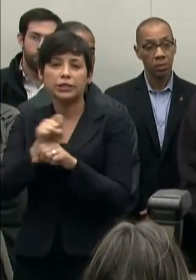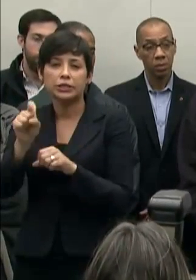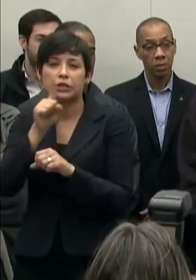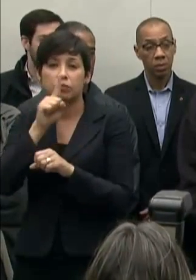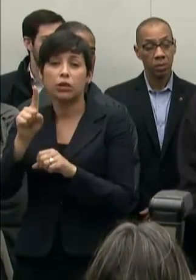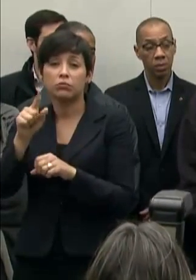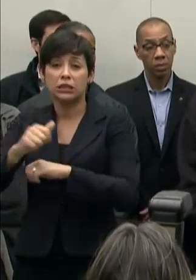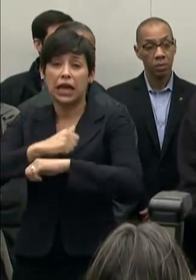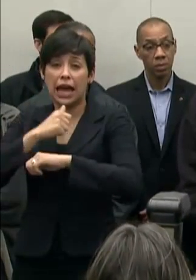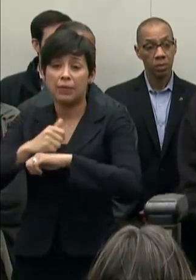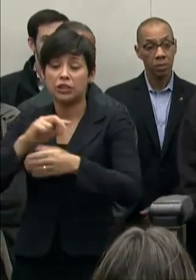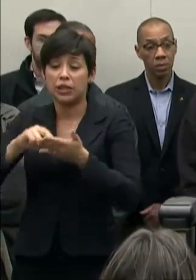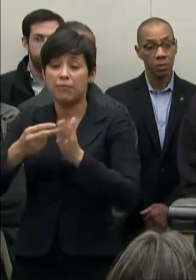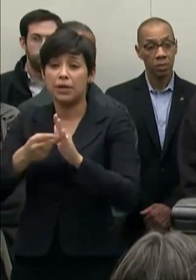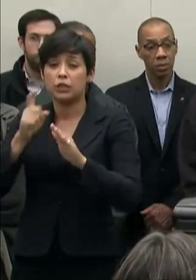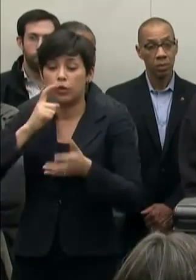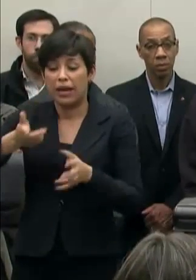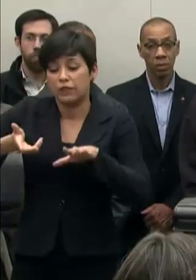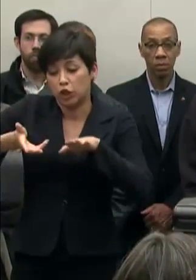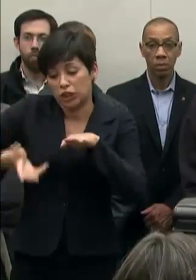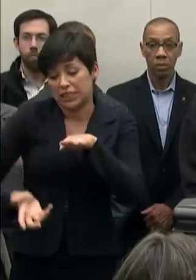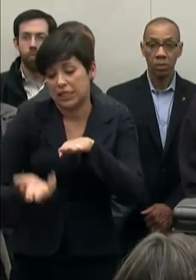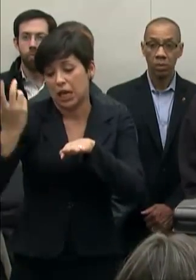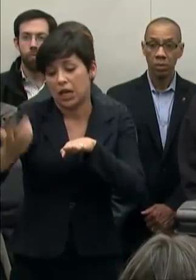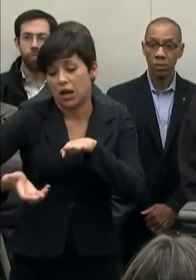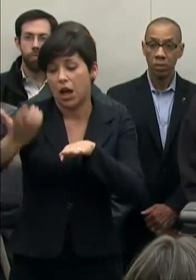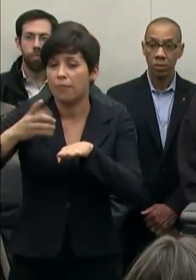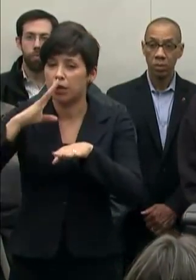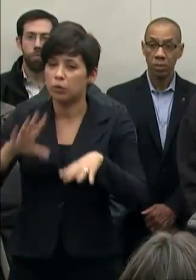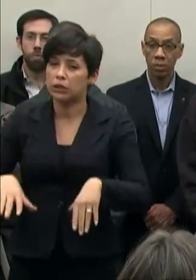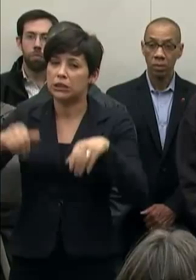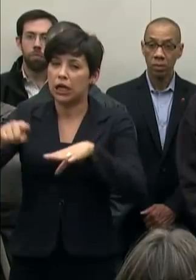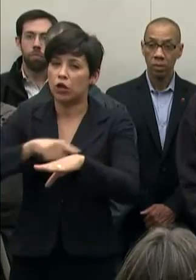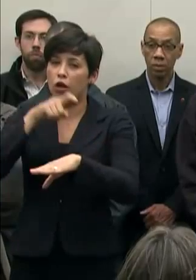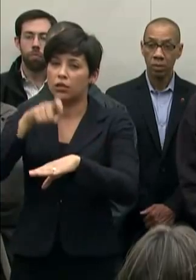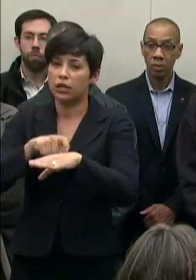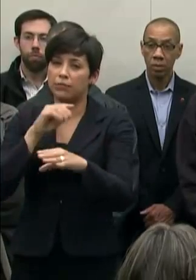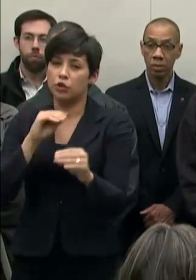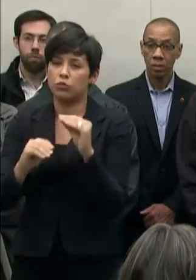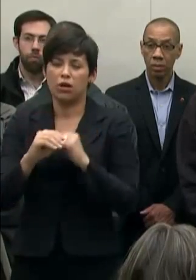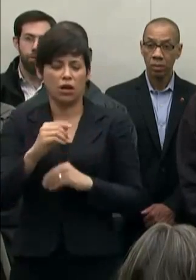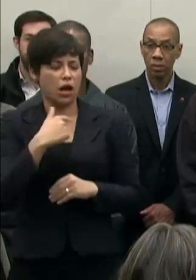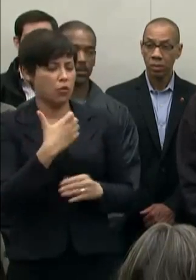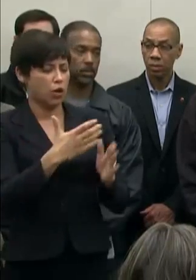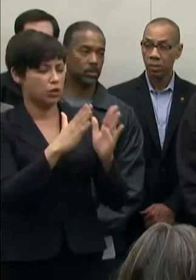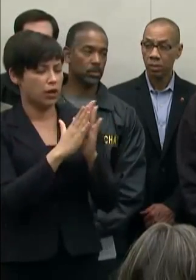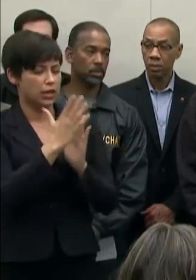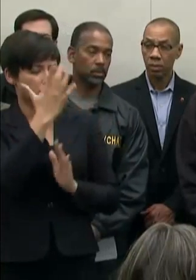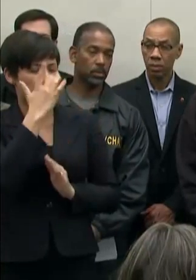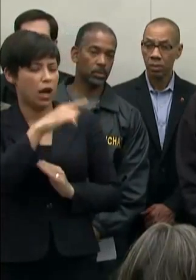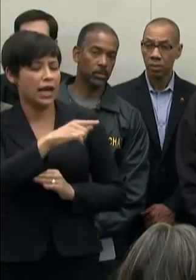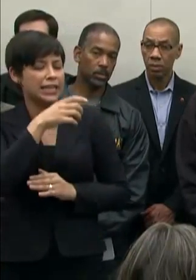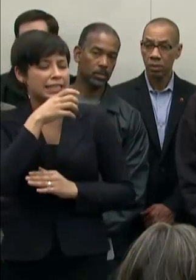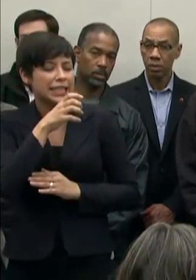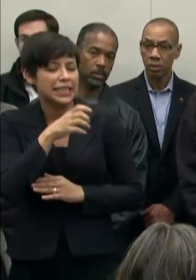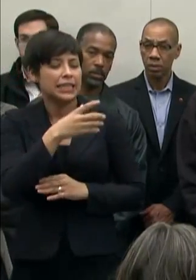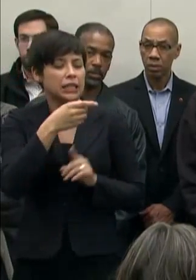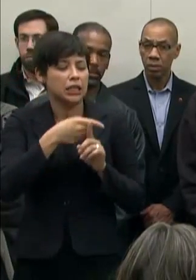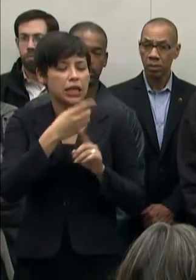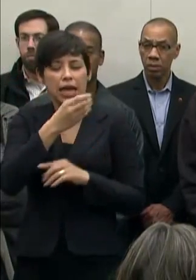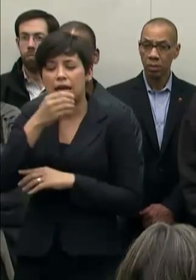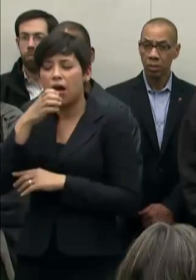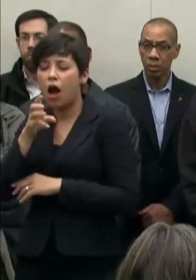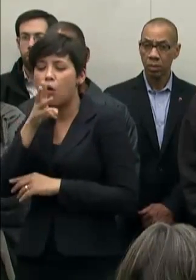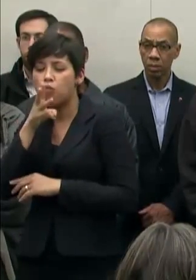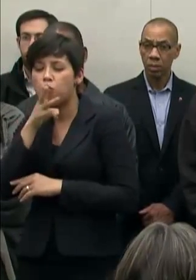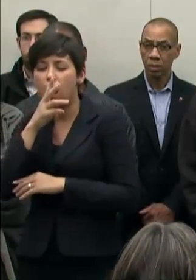take digging it up and a long time to repair. Yes, sir. 2 questions, sir. Why shut down heat and hot water at night and the elevators? Also, the zone